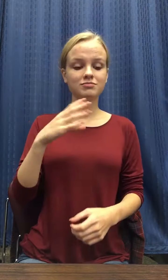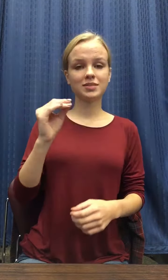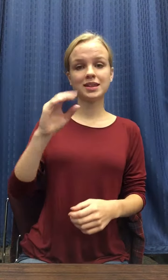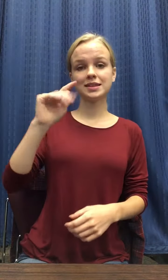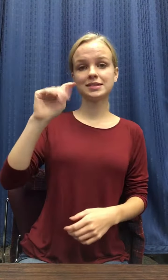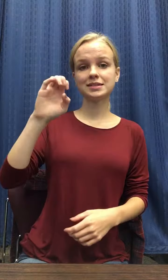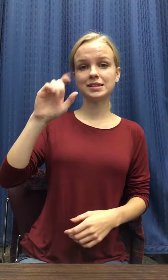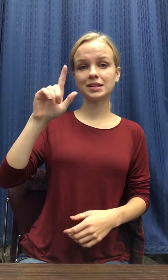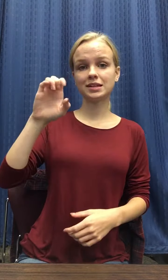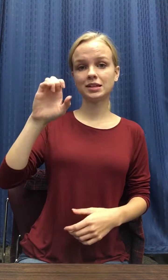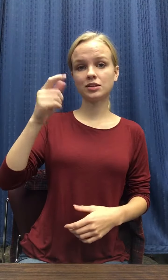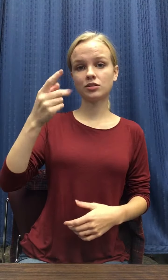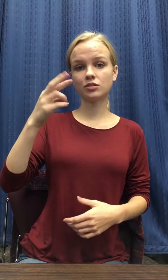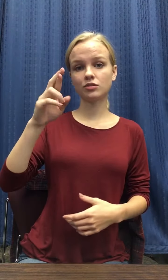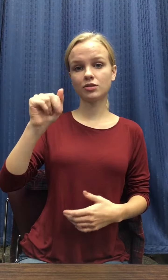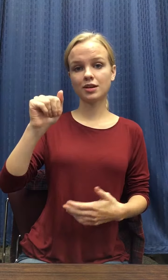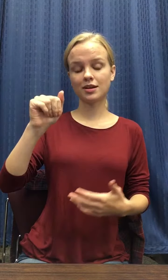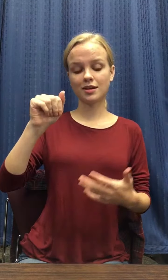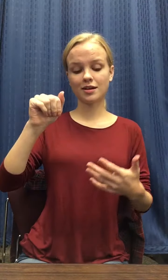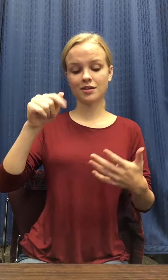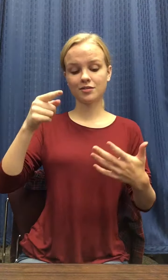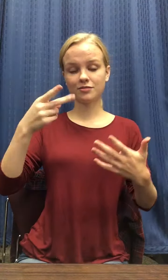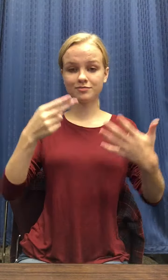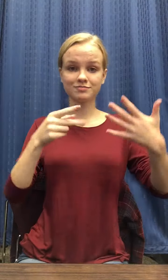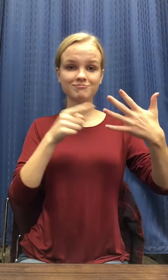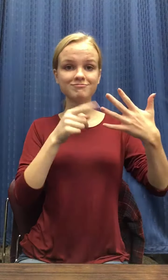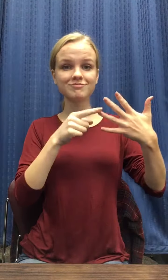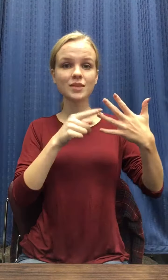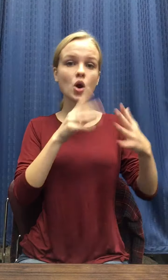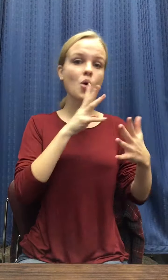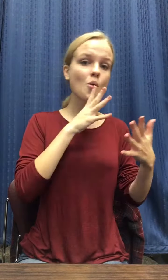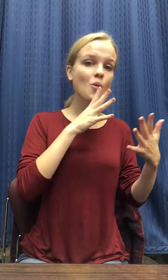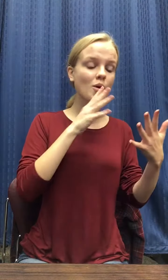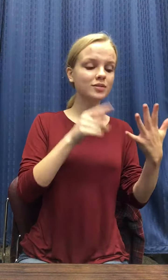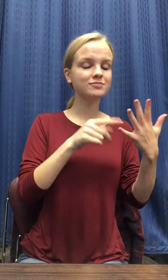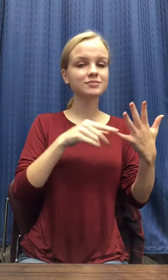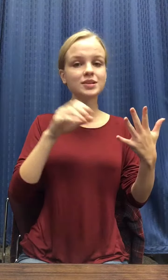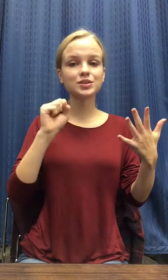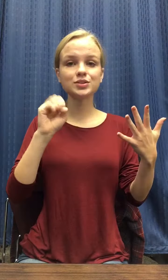water and sewage for cities, public transportation,